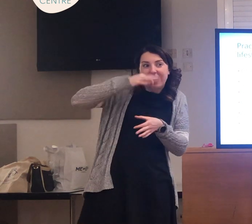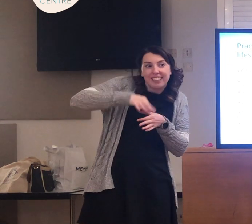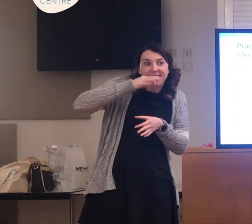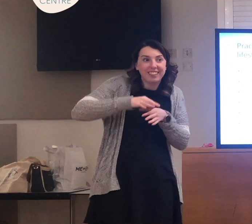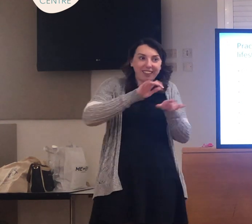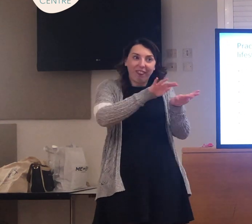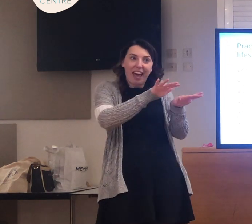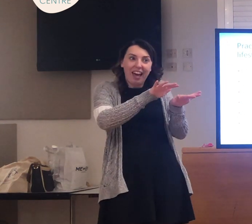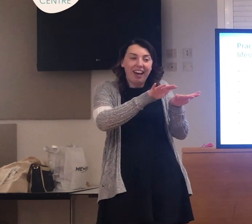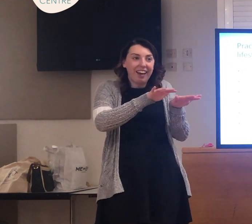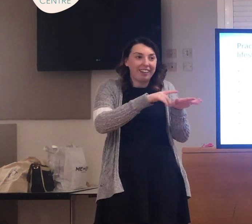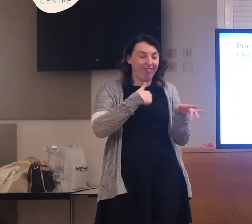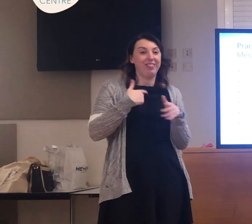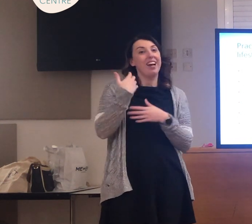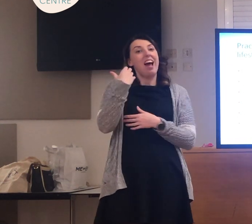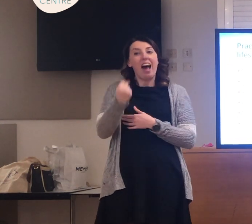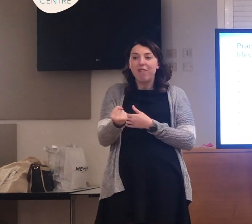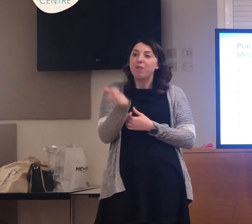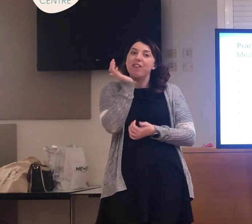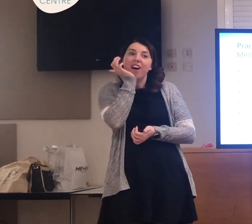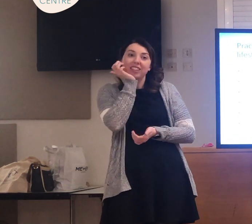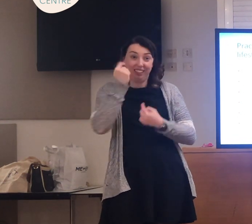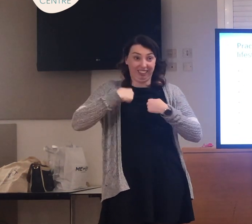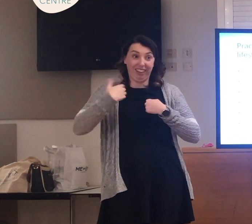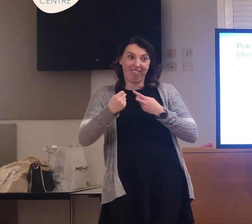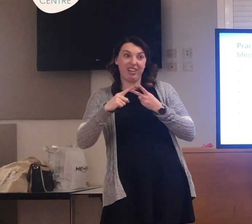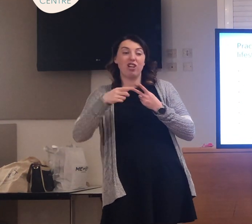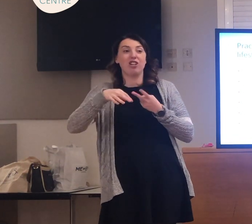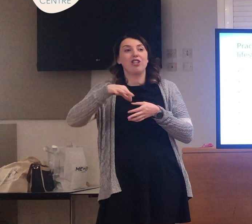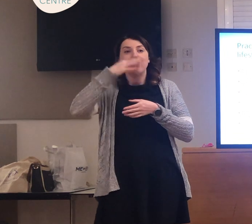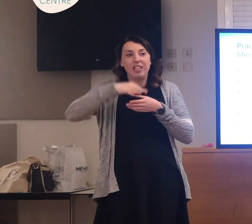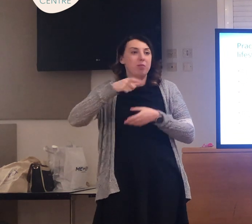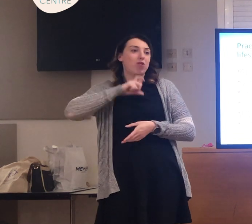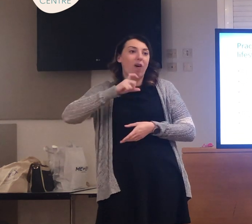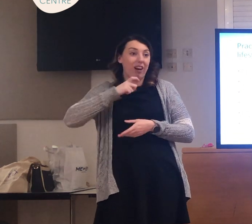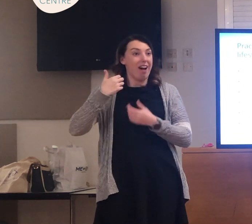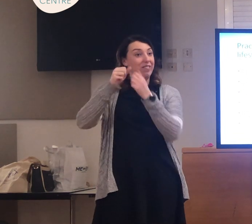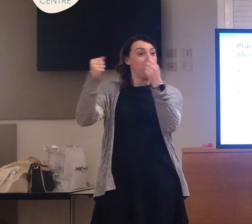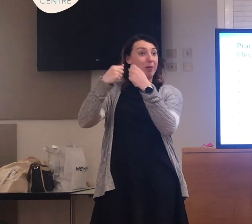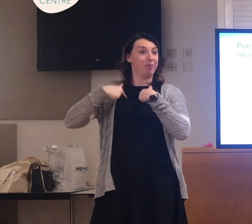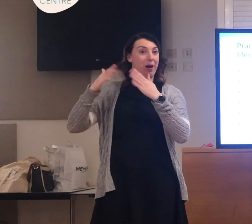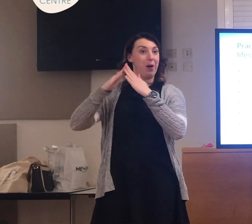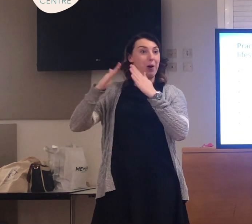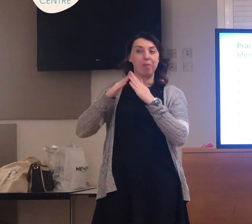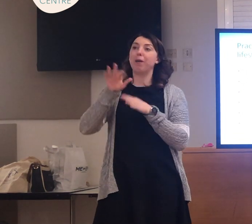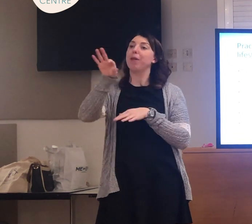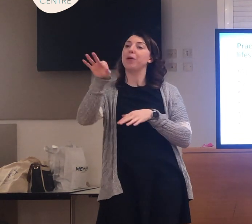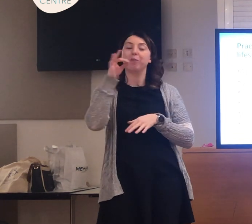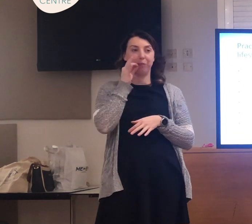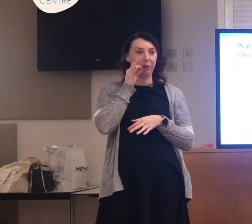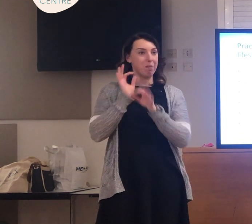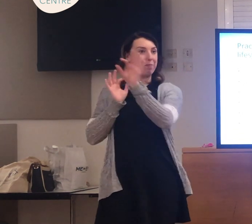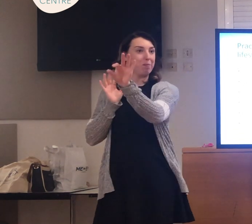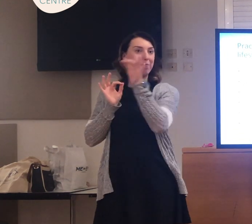but I've got one with peanuts, with crisps, with chocolate in, and you can start grazing on those. And once you